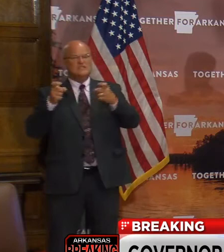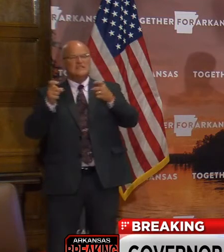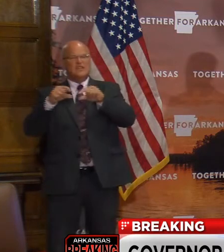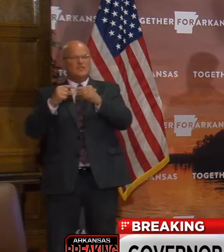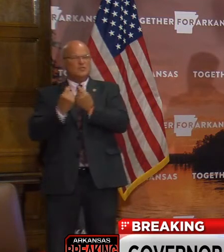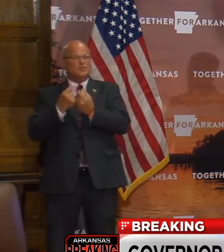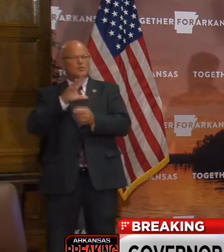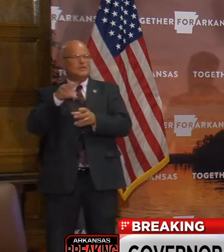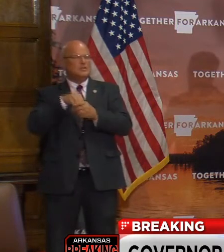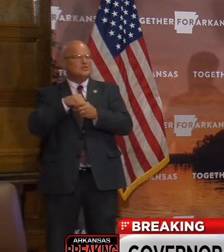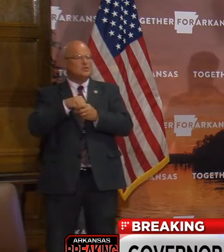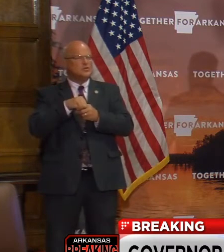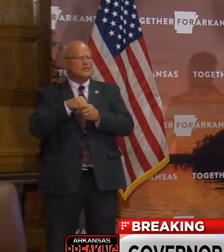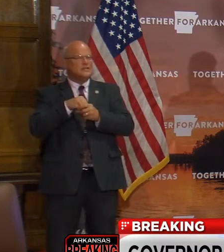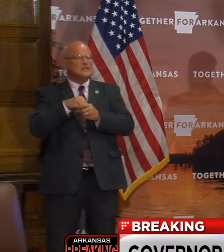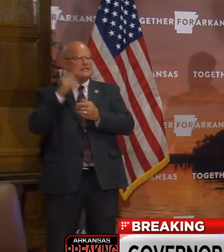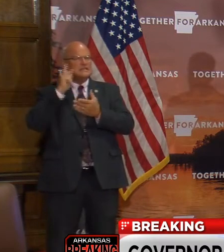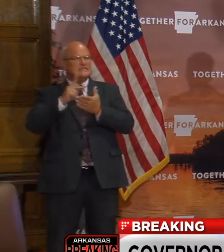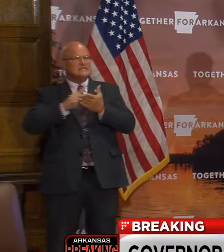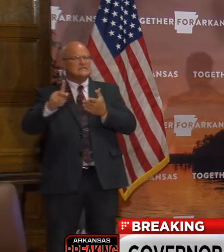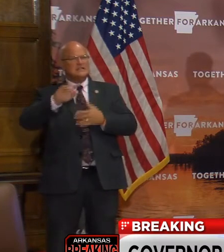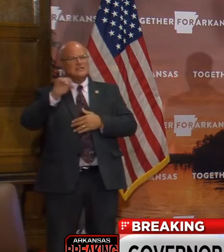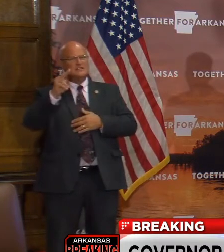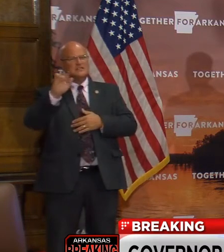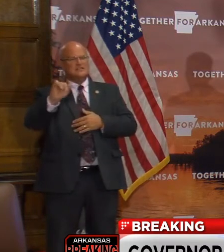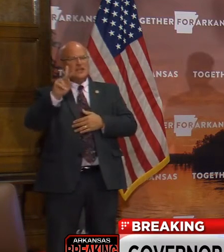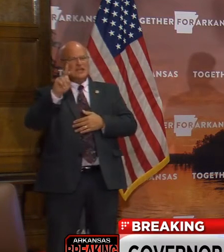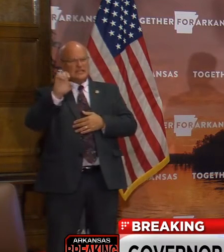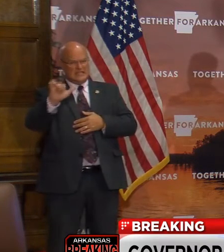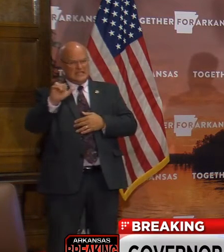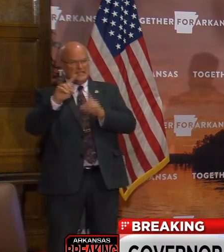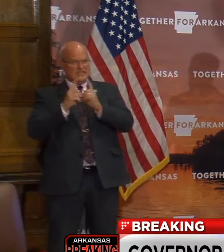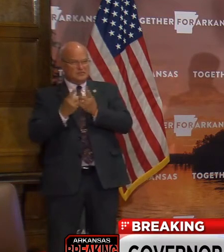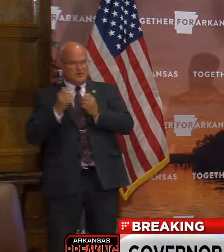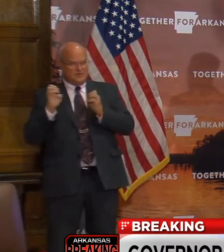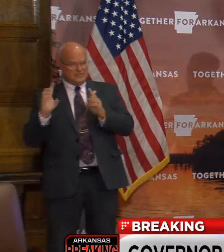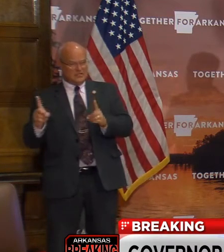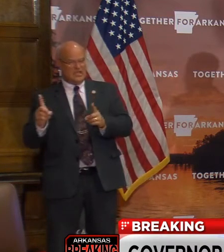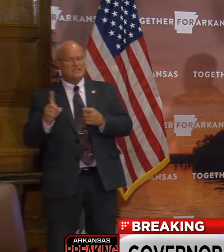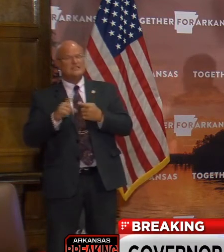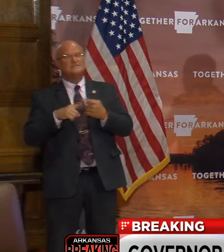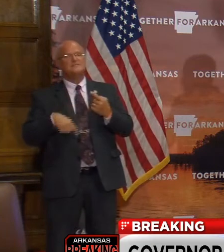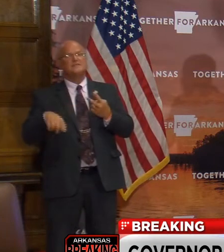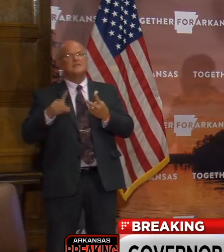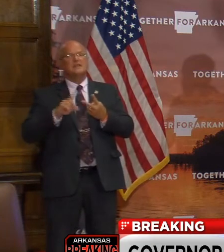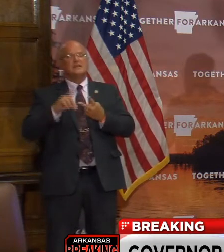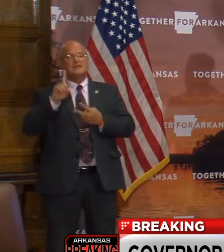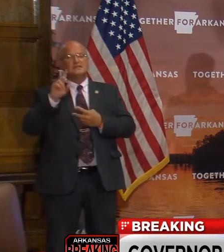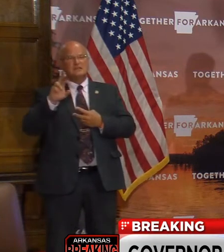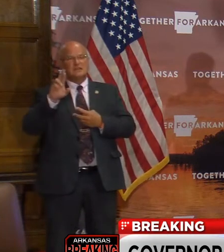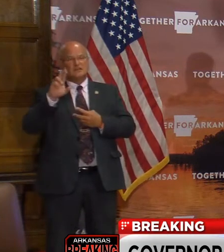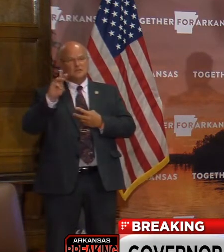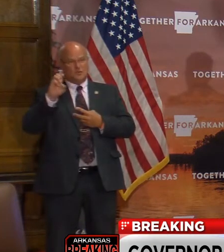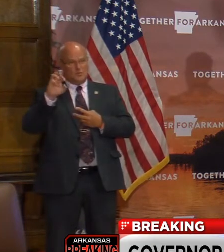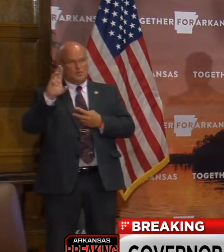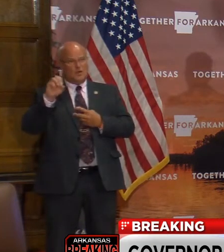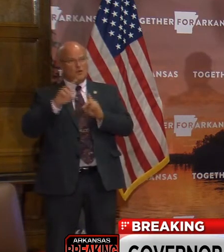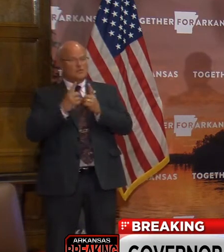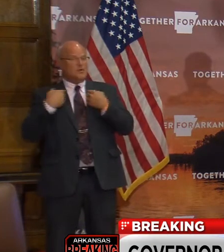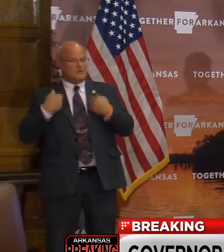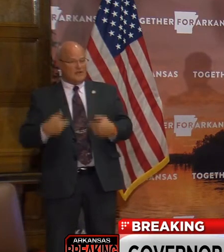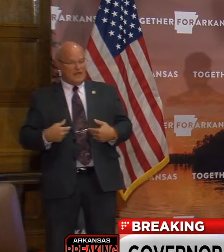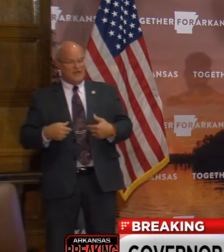that included Secretary Key from the Department of Education, Dr. Romero from the Department of